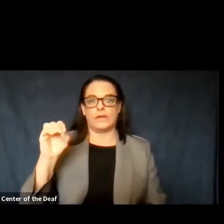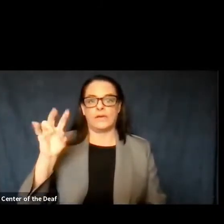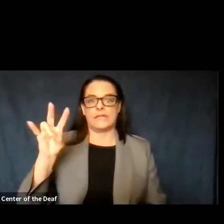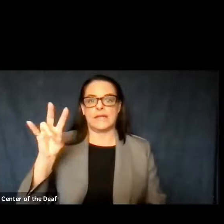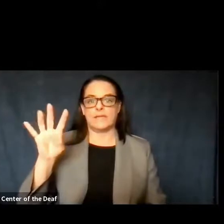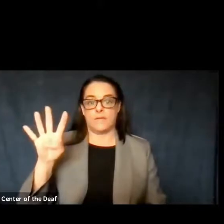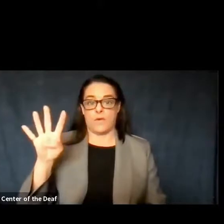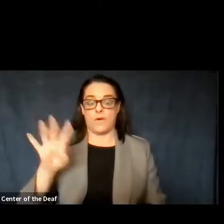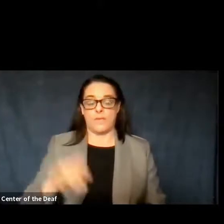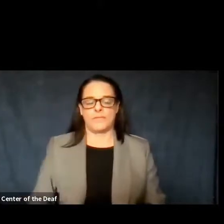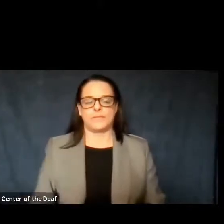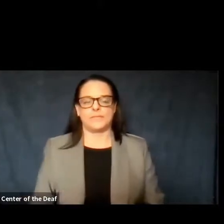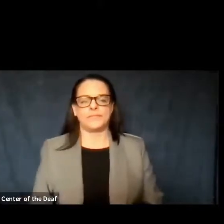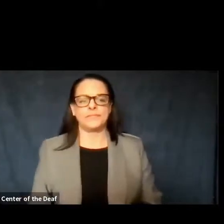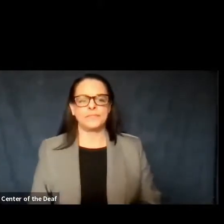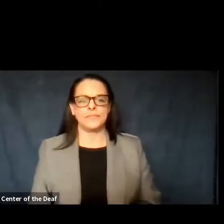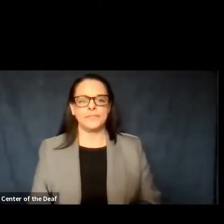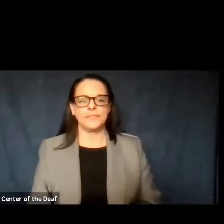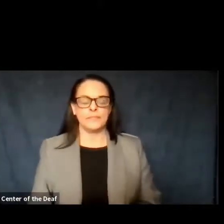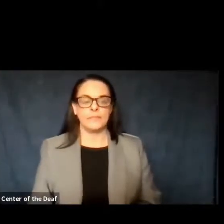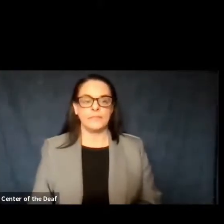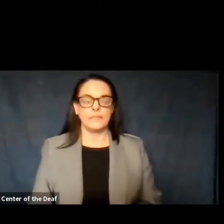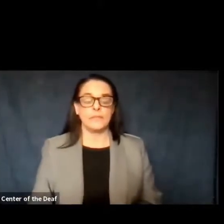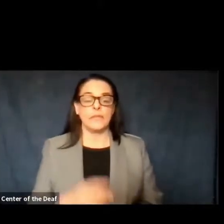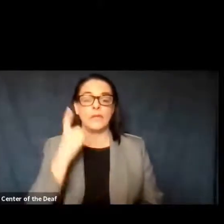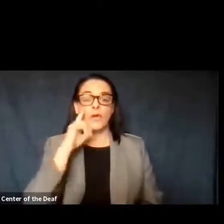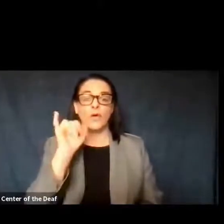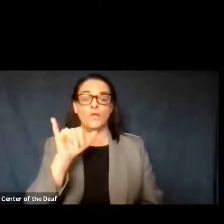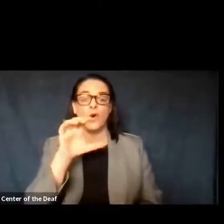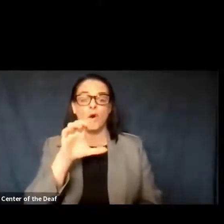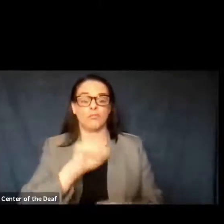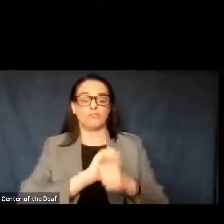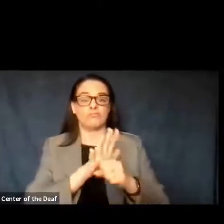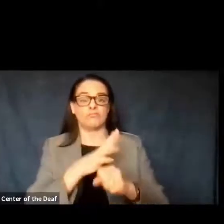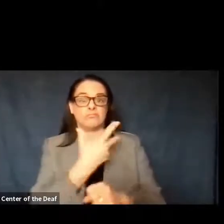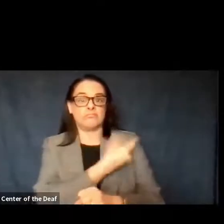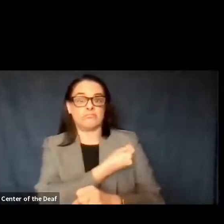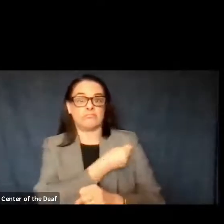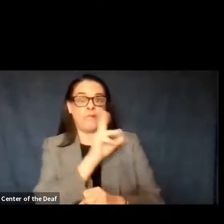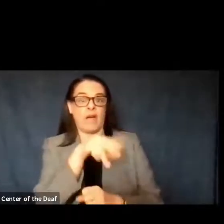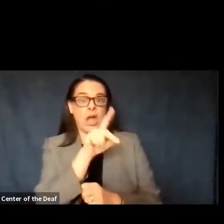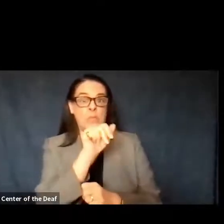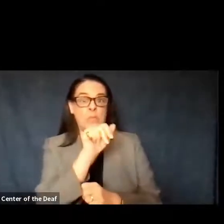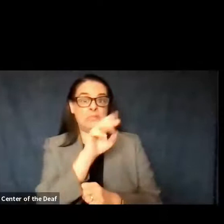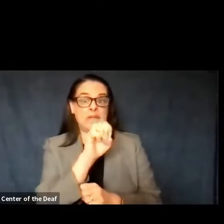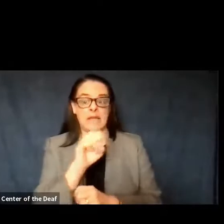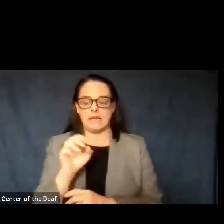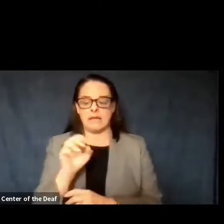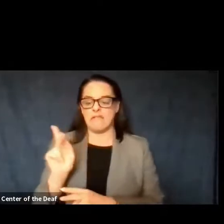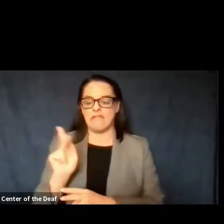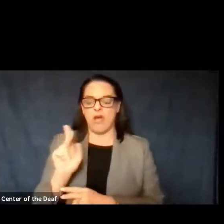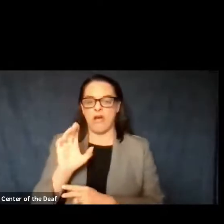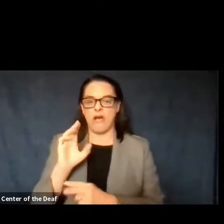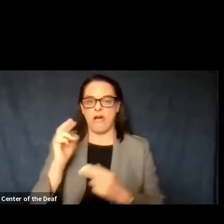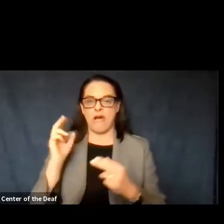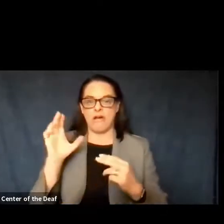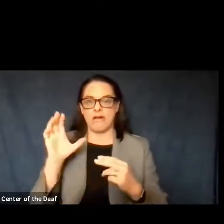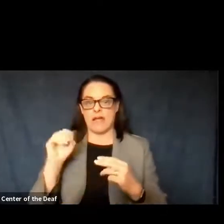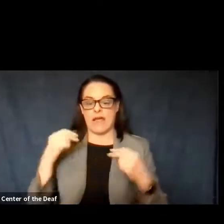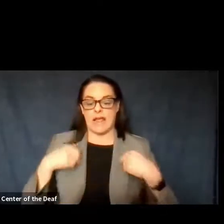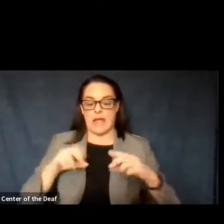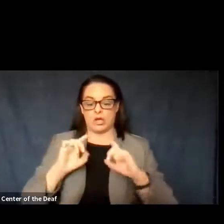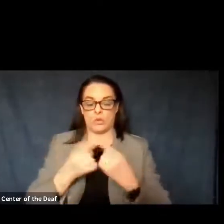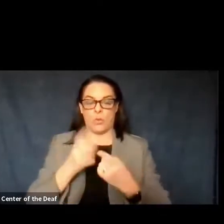865-524-3074. For our vaccine update, KCHD is vaccinating those that fall into phase